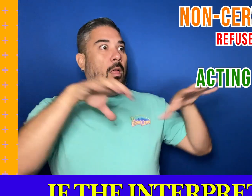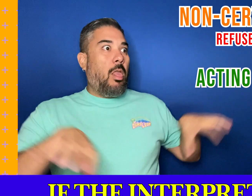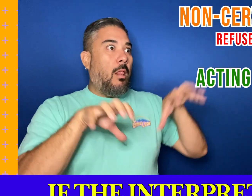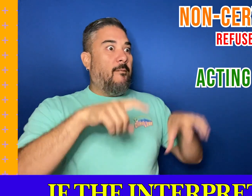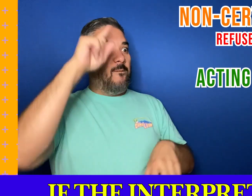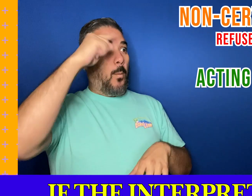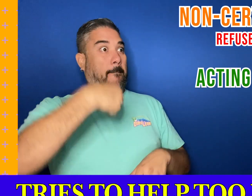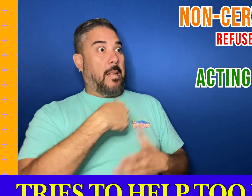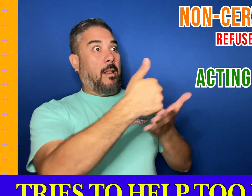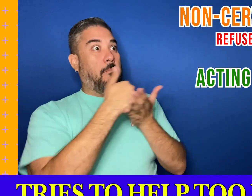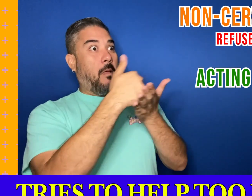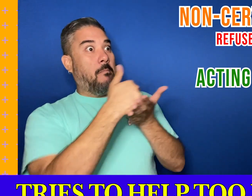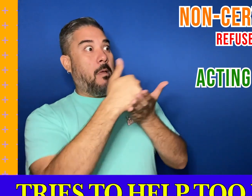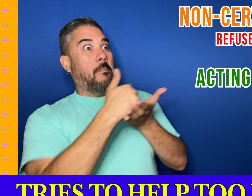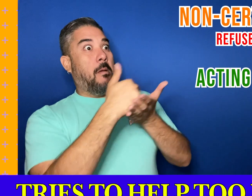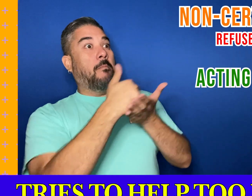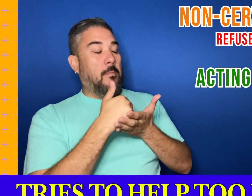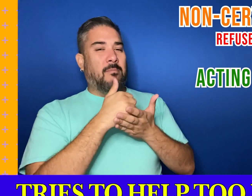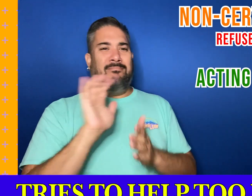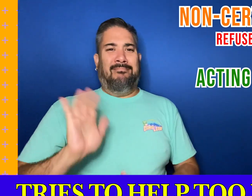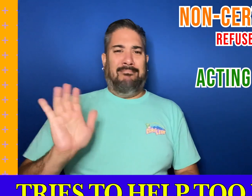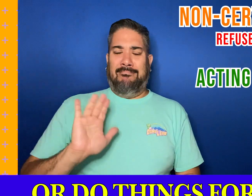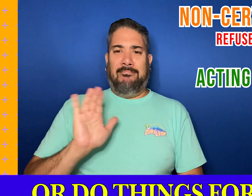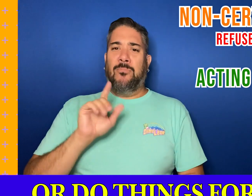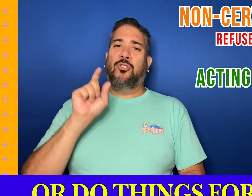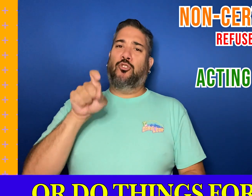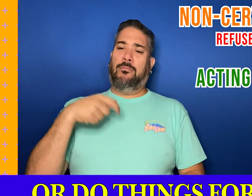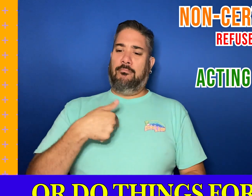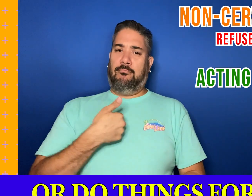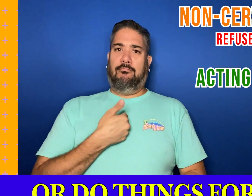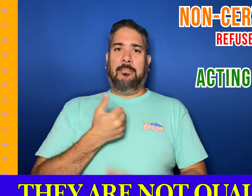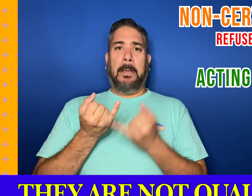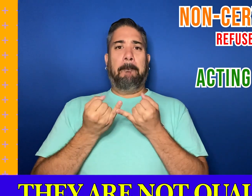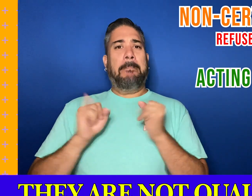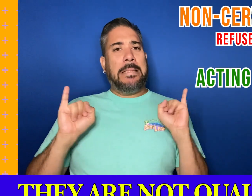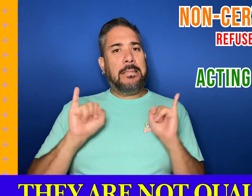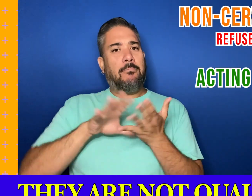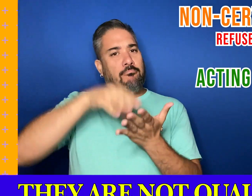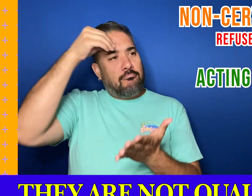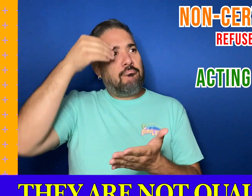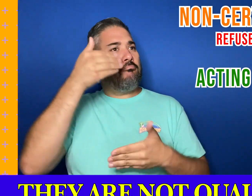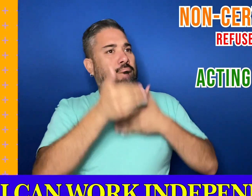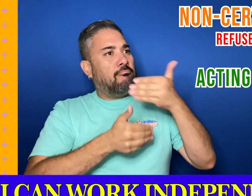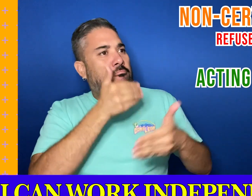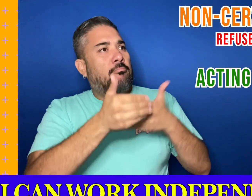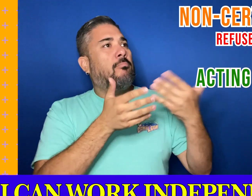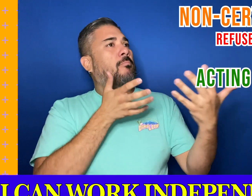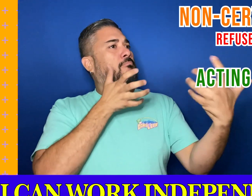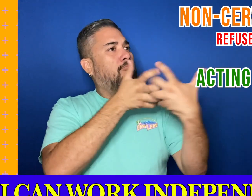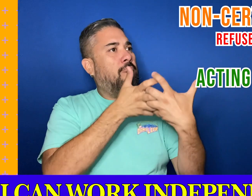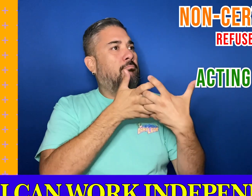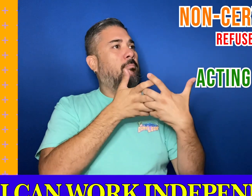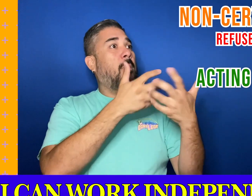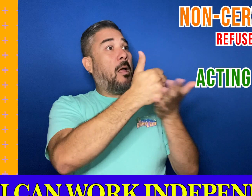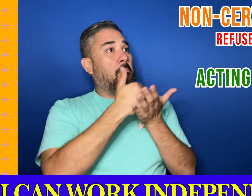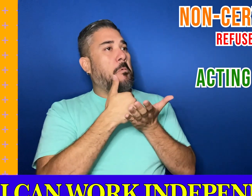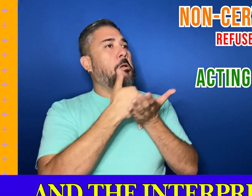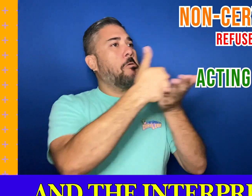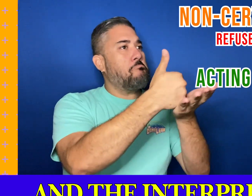interpreter tries to help too much or do things for you, they are not qualified. I can work independently and the interpreter and I can